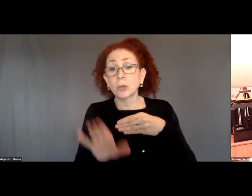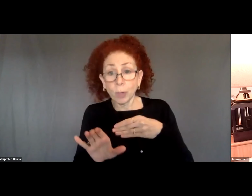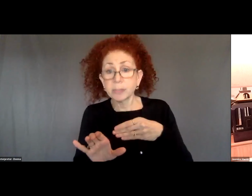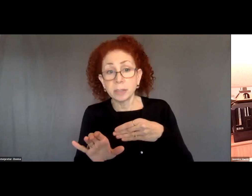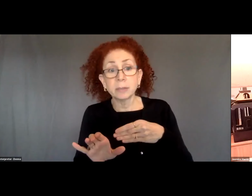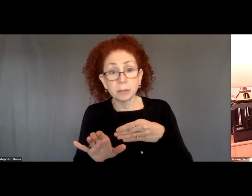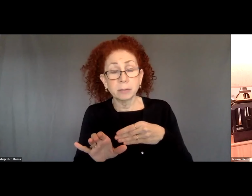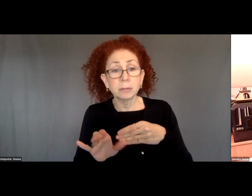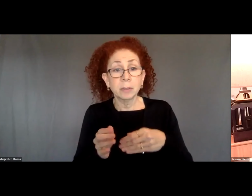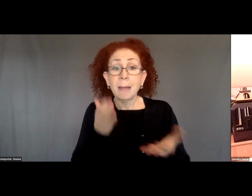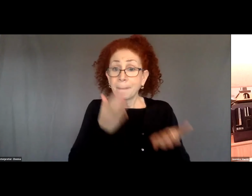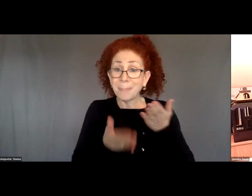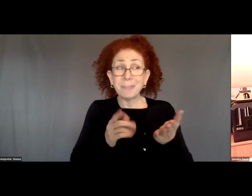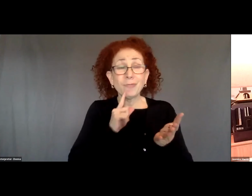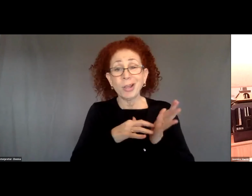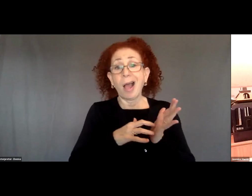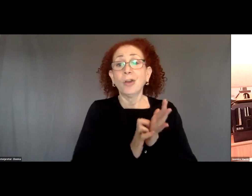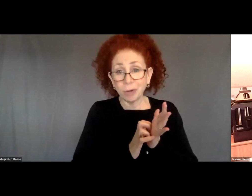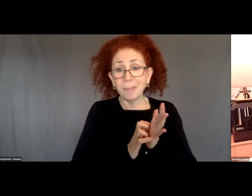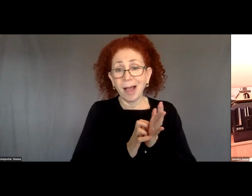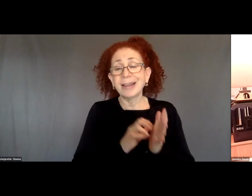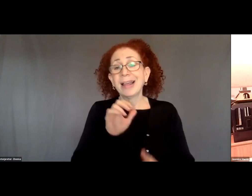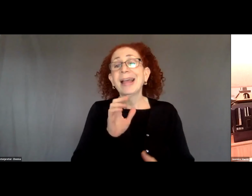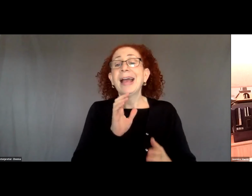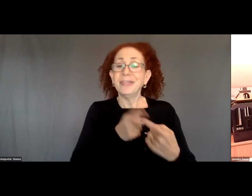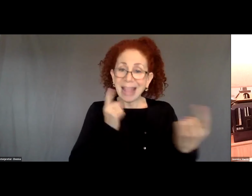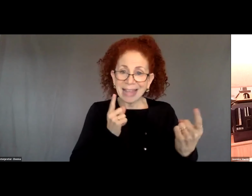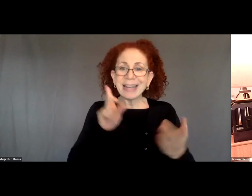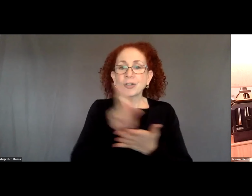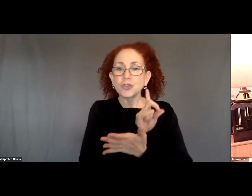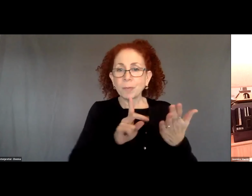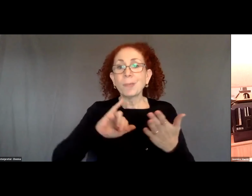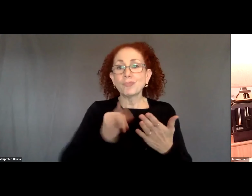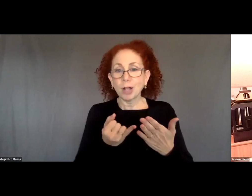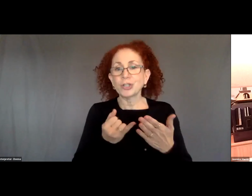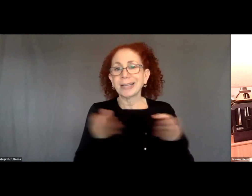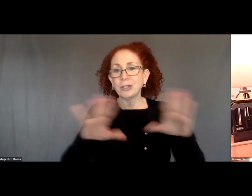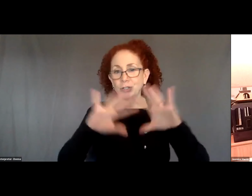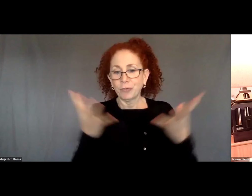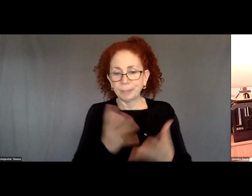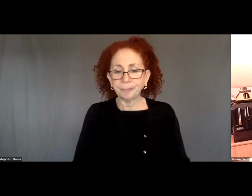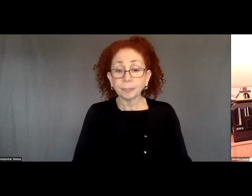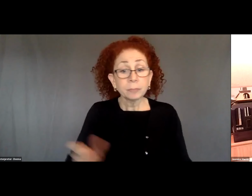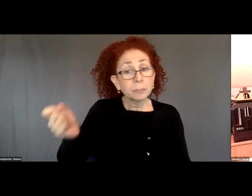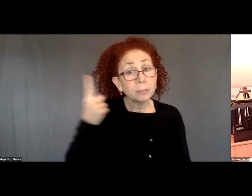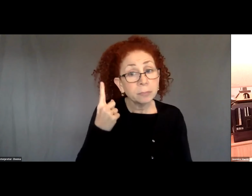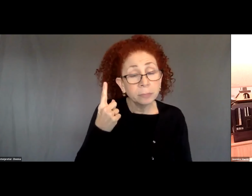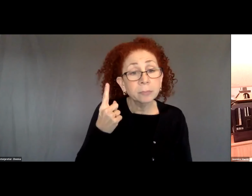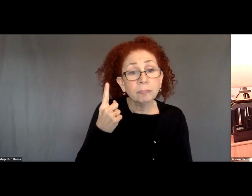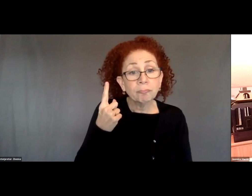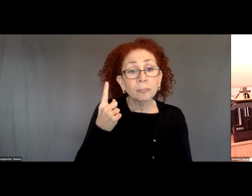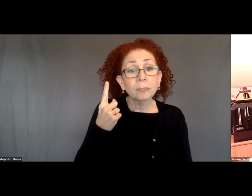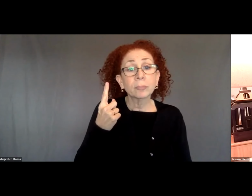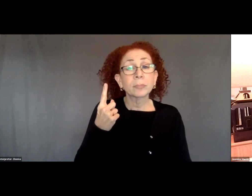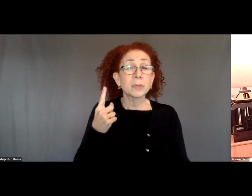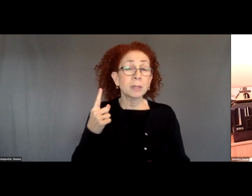may in effect undermine the anti-discrimination project writ large. However, is